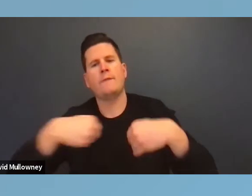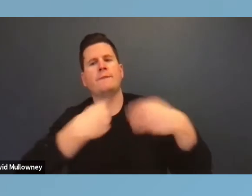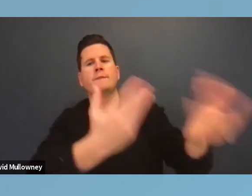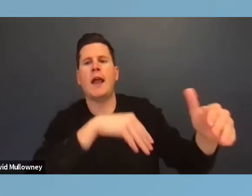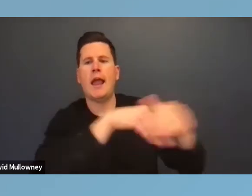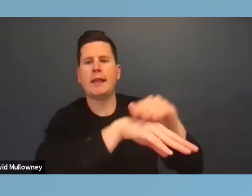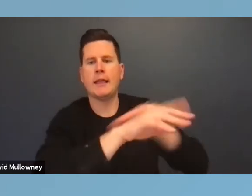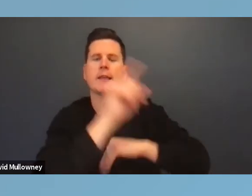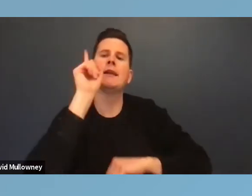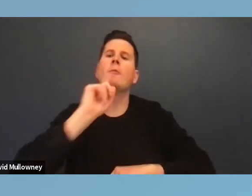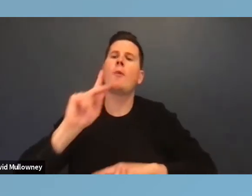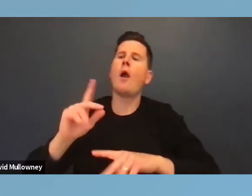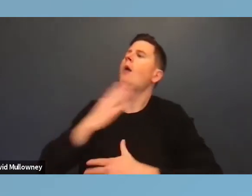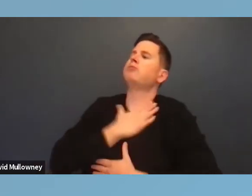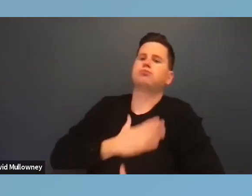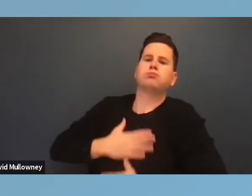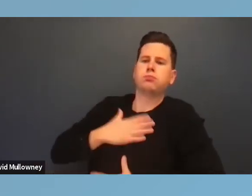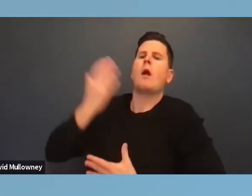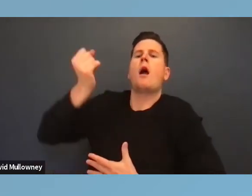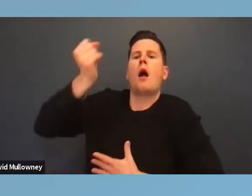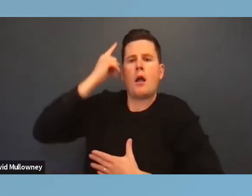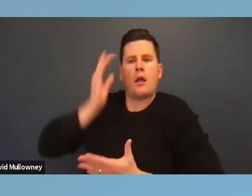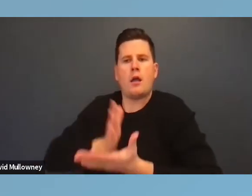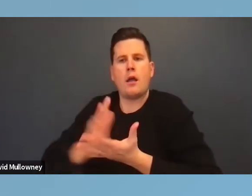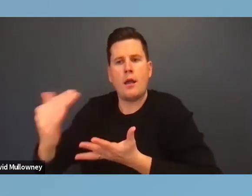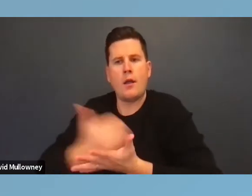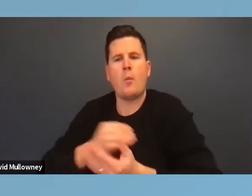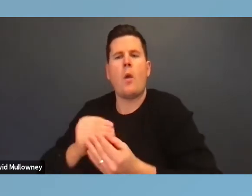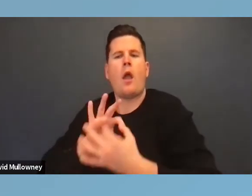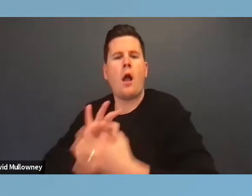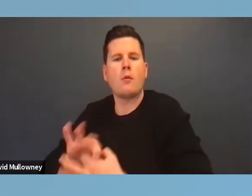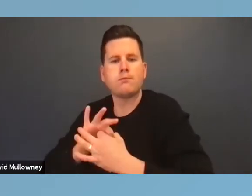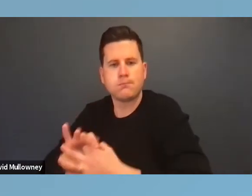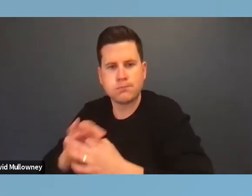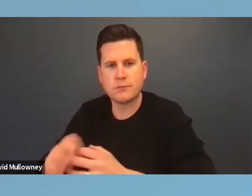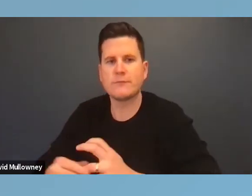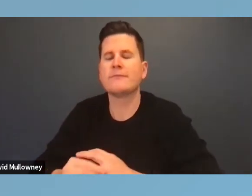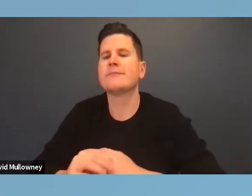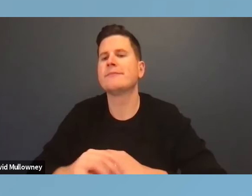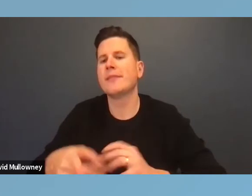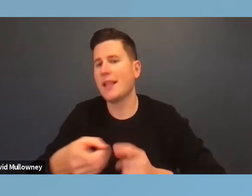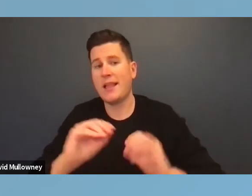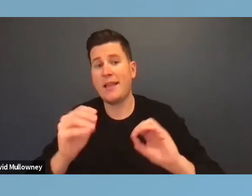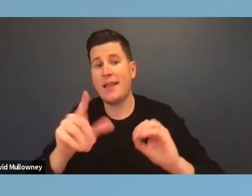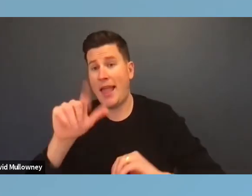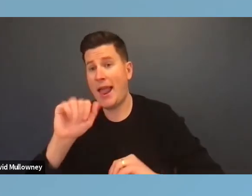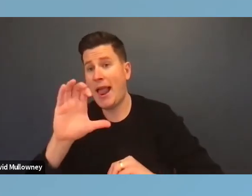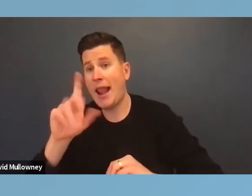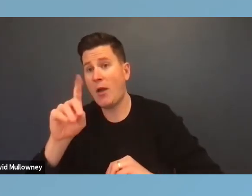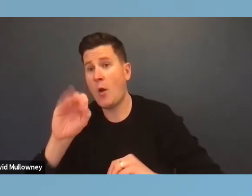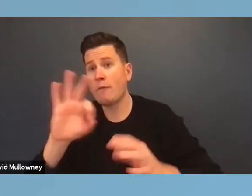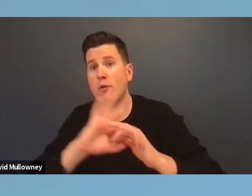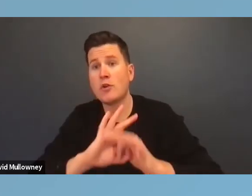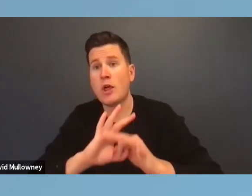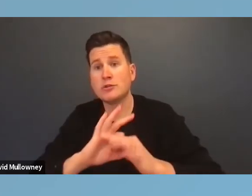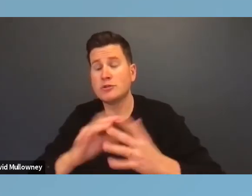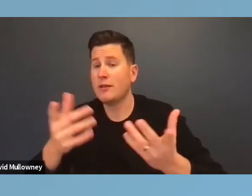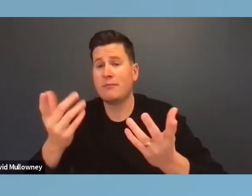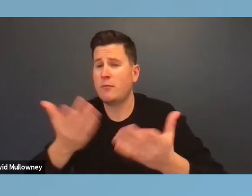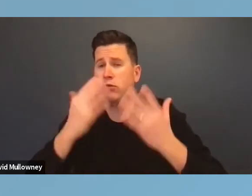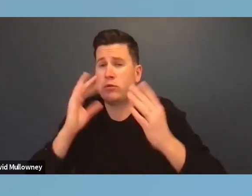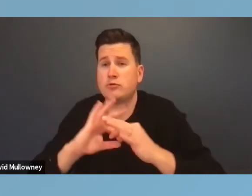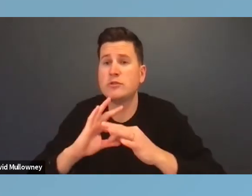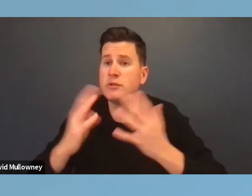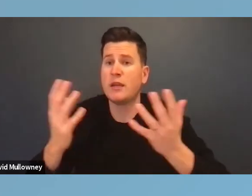pay attention. So deaf people truly appreciate a really symbiotic